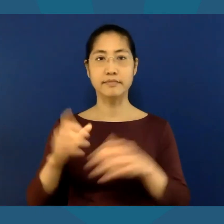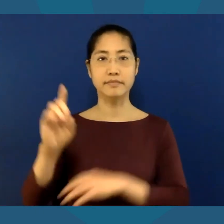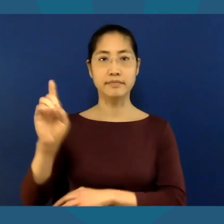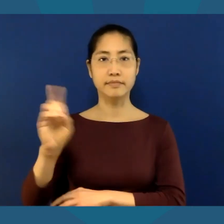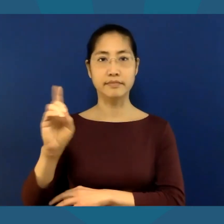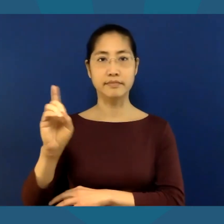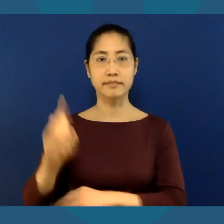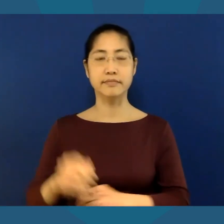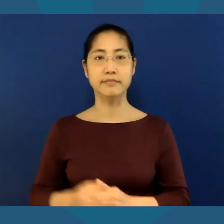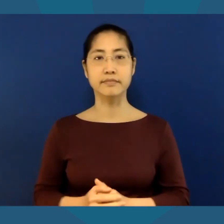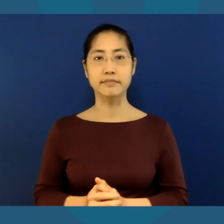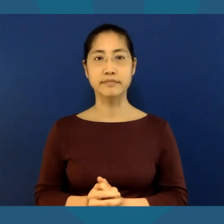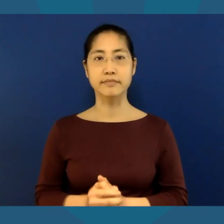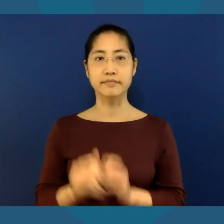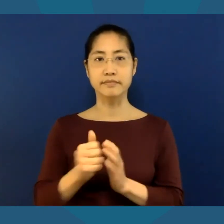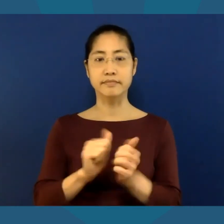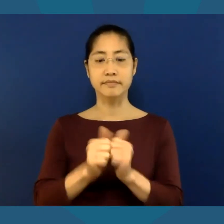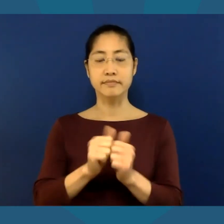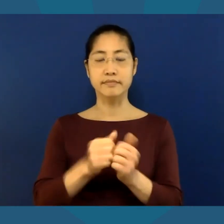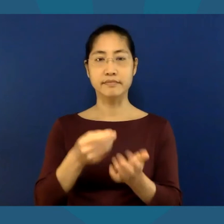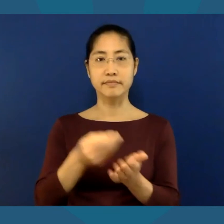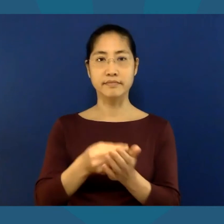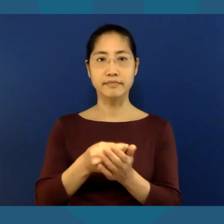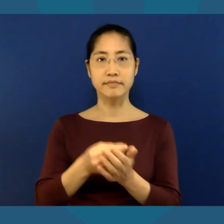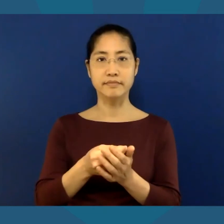Party, Democratic.